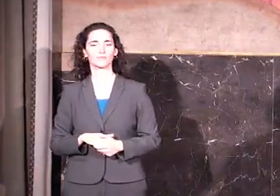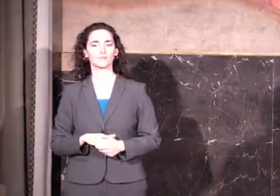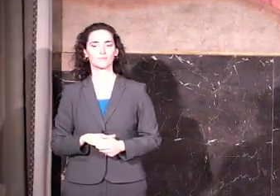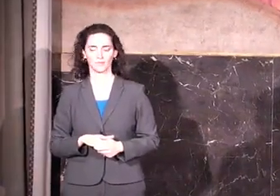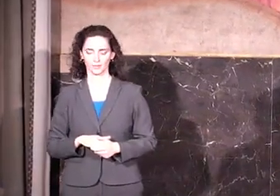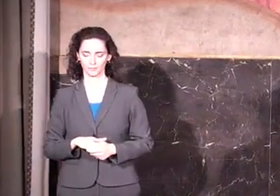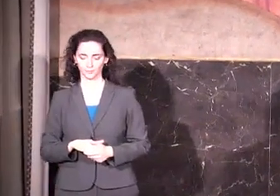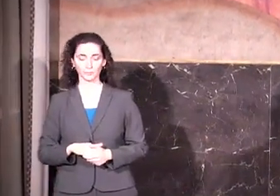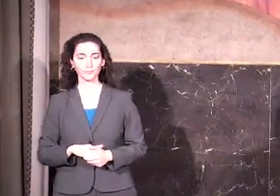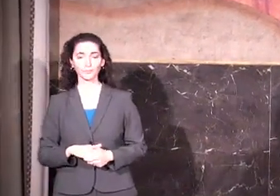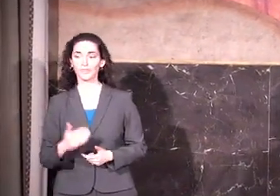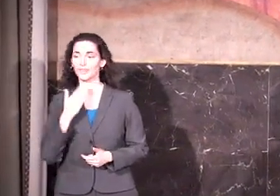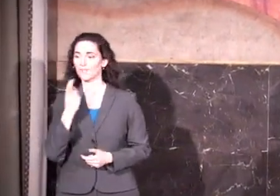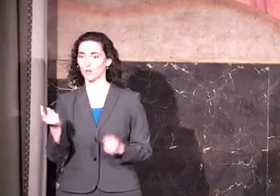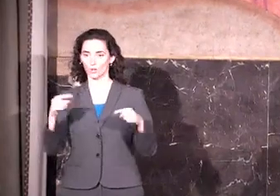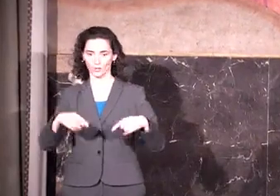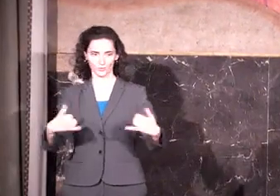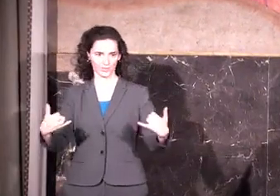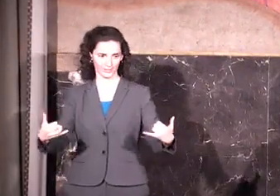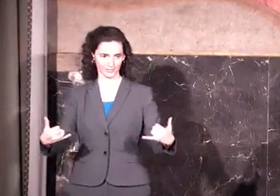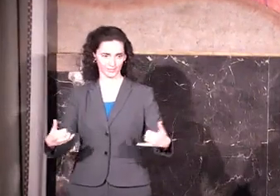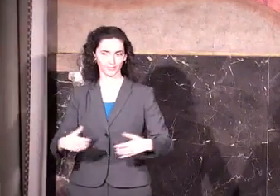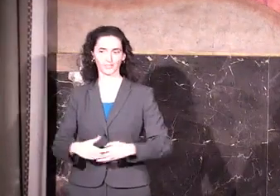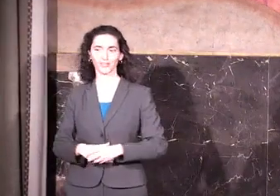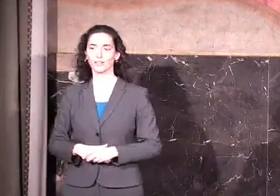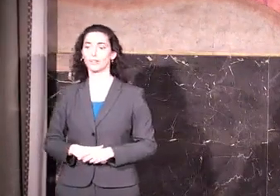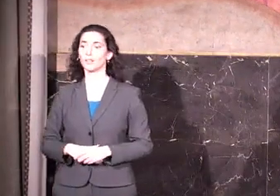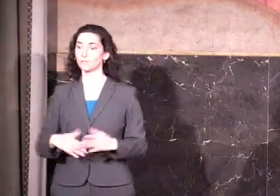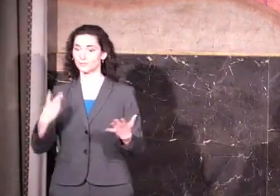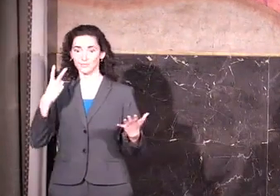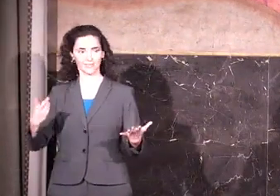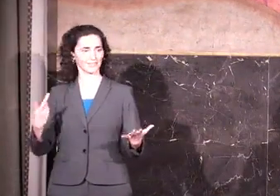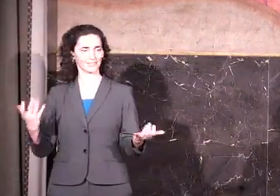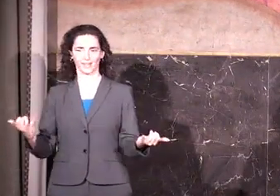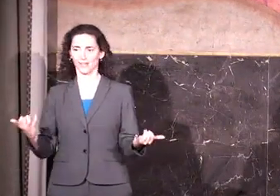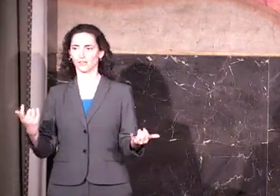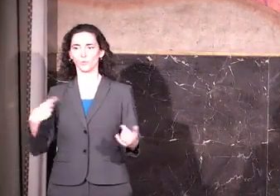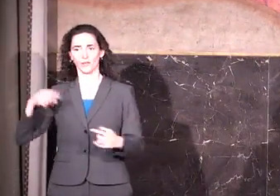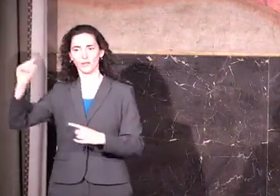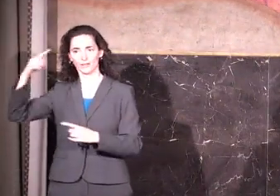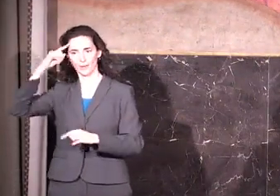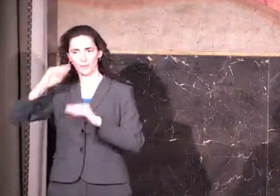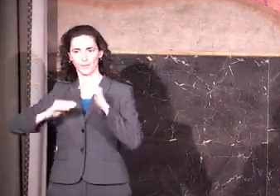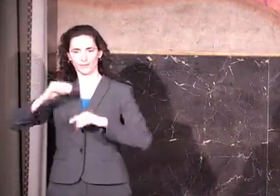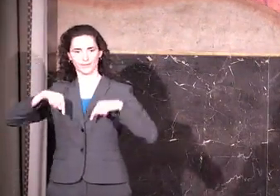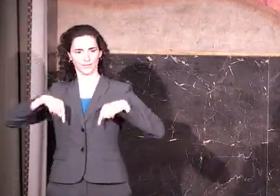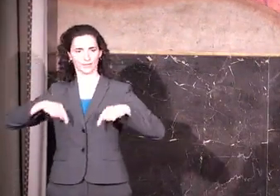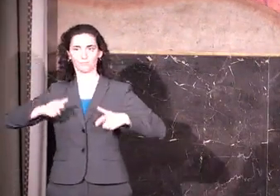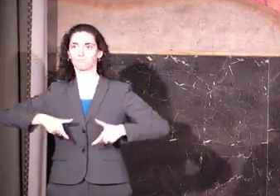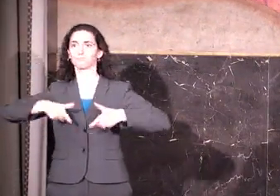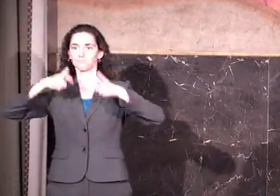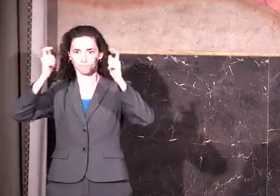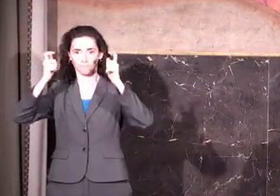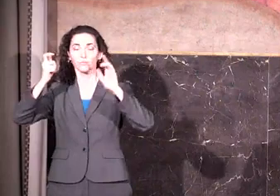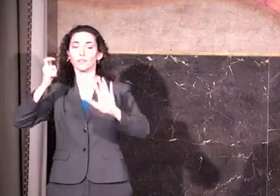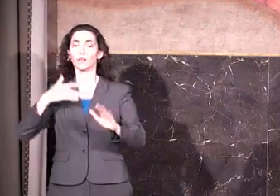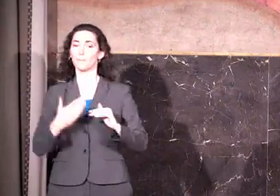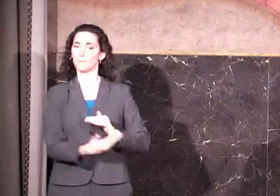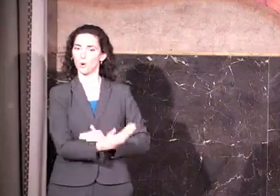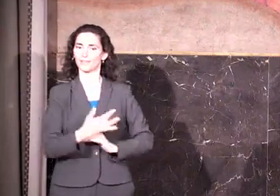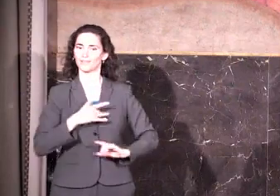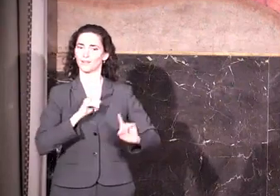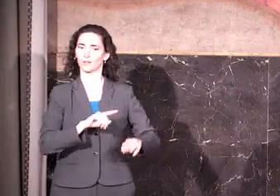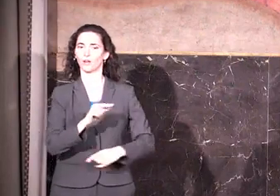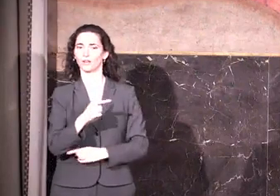As you can see, we're back at the Capitol, still working primarily out of GOSEP in the mornings, but we'll be coming here in